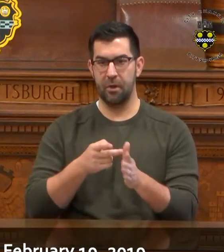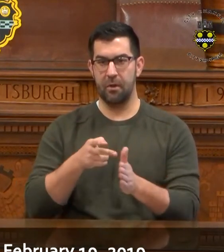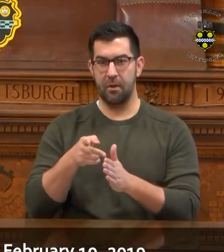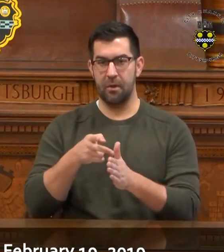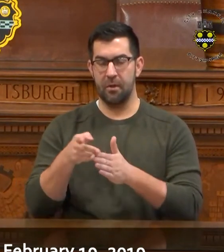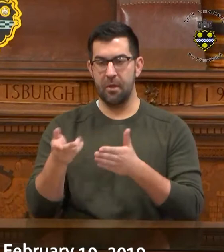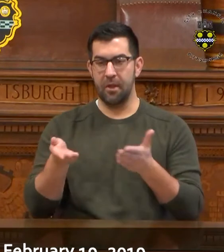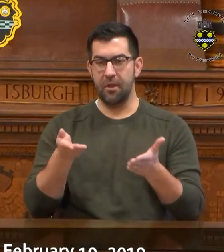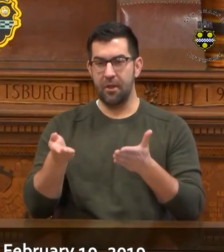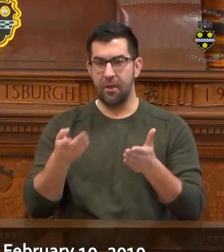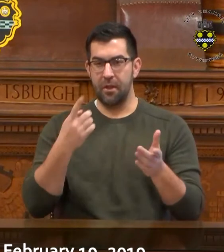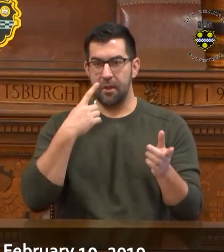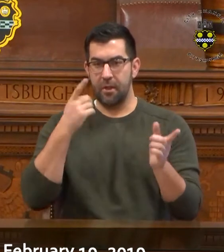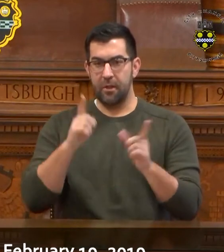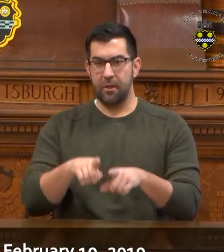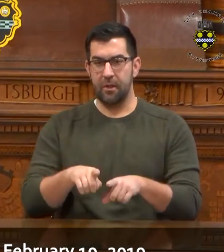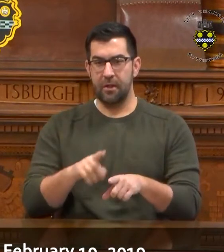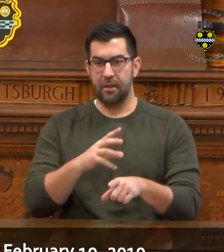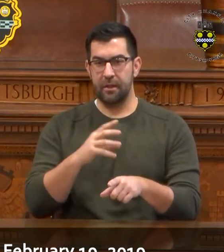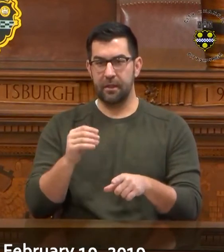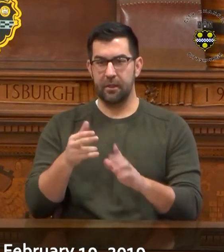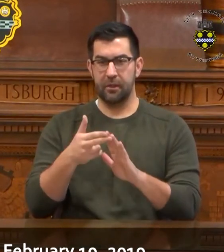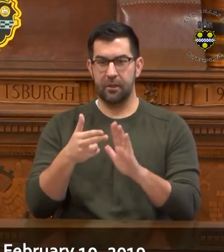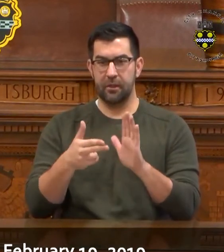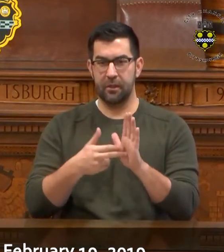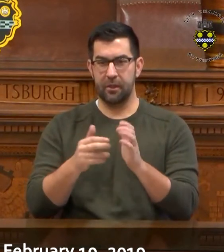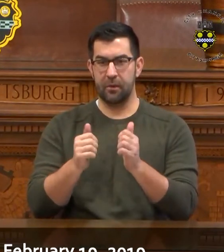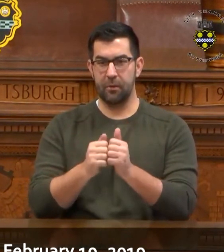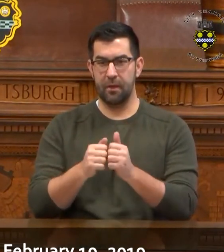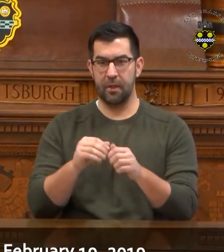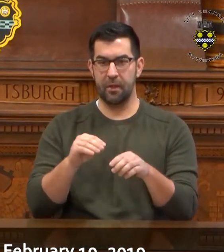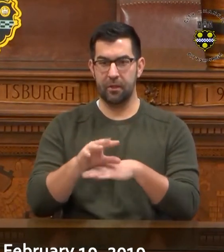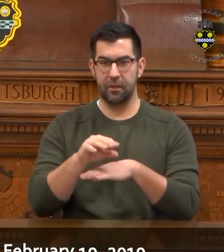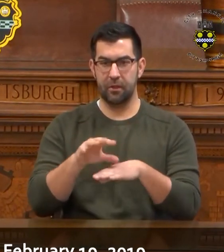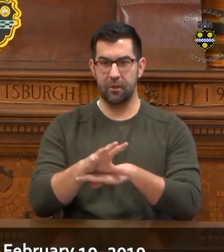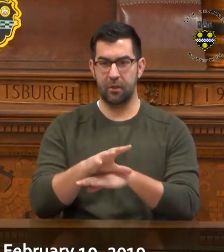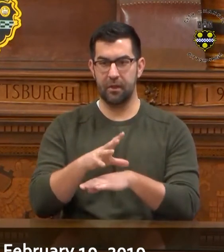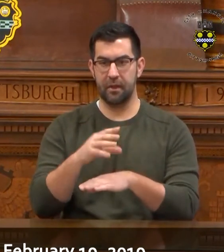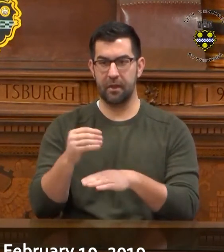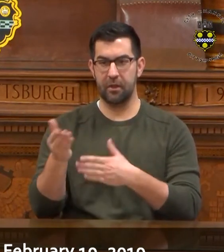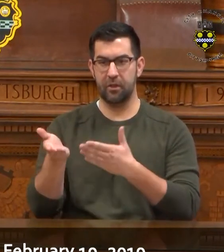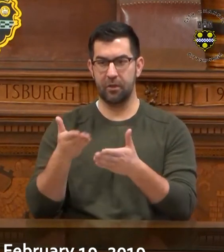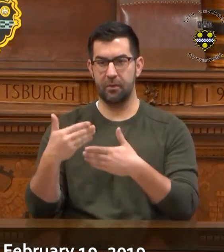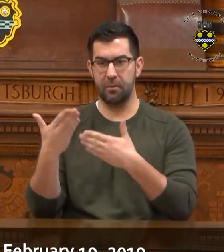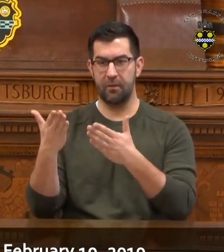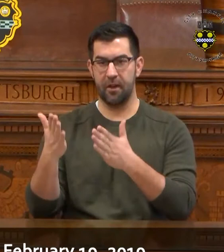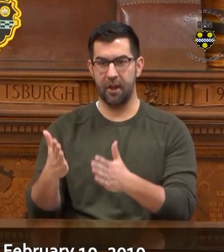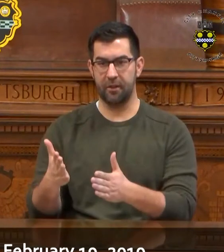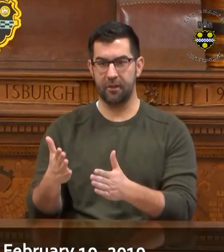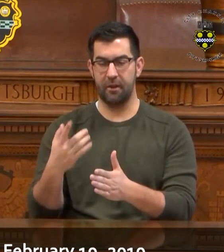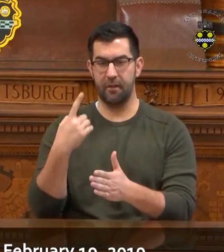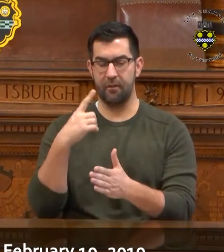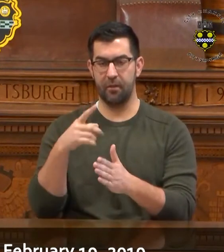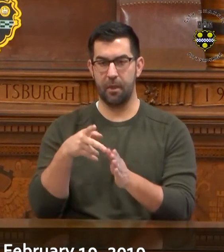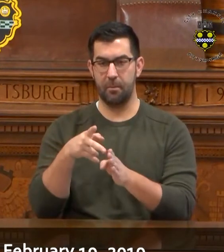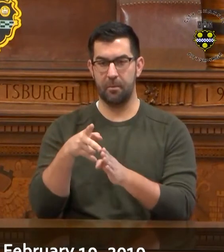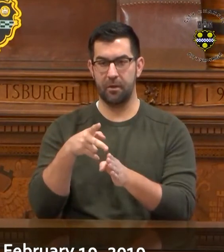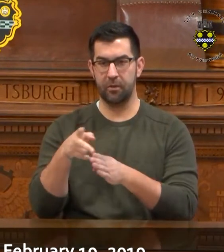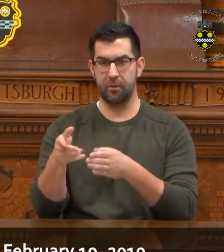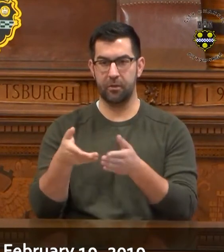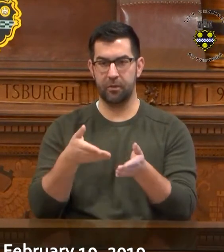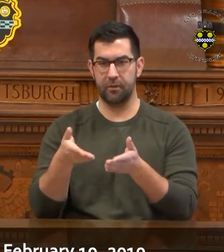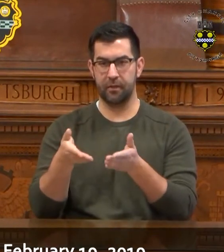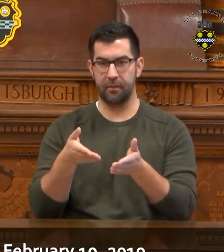professional services agreement and or contracts with consultants and or service providers for professional